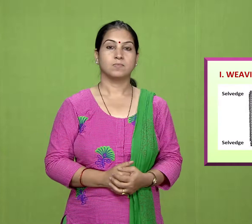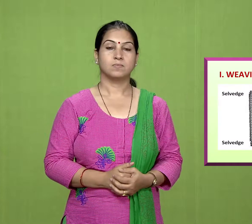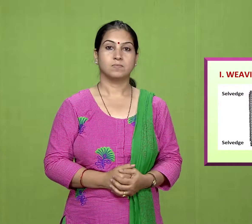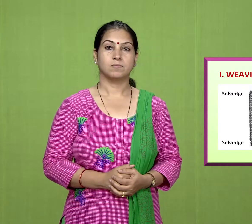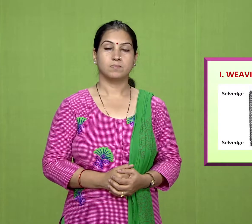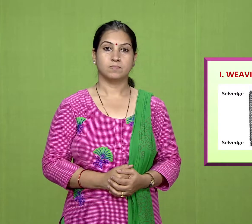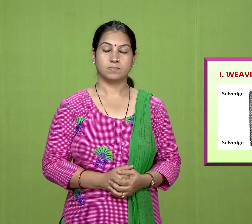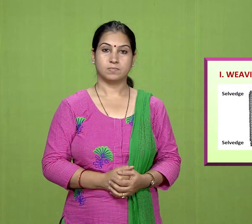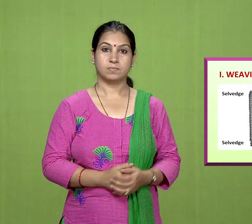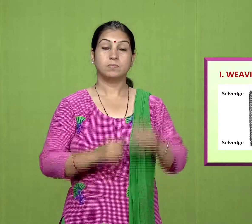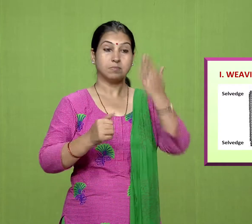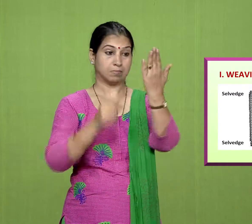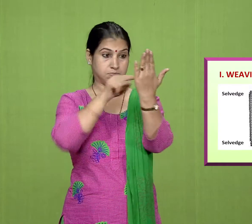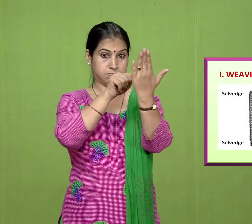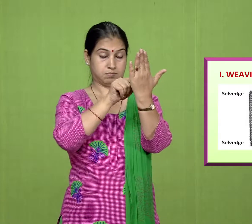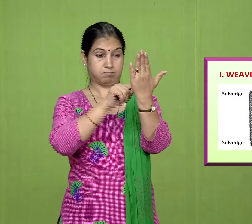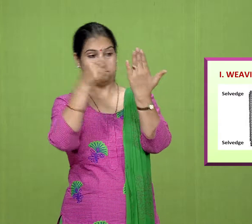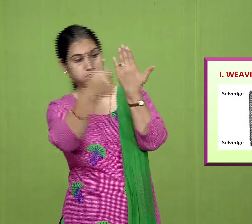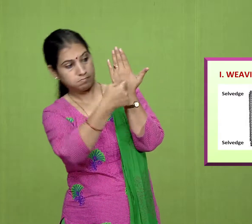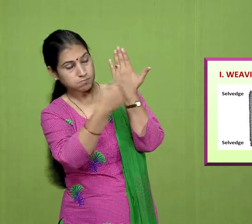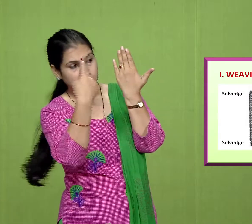Even the second side of the fabric is finished.